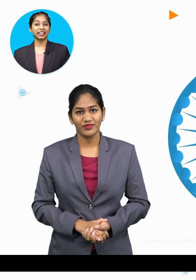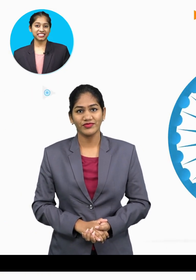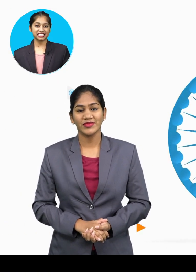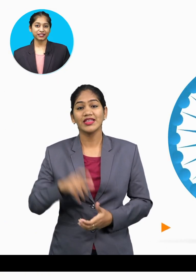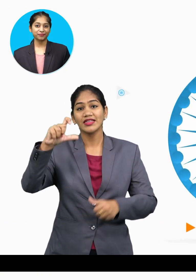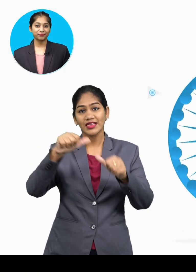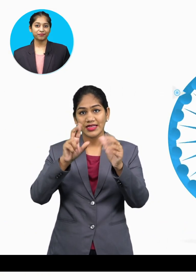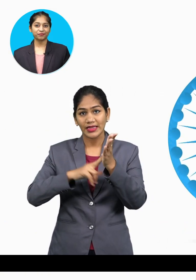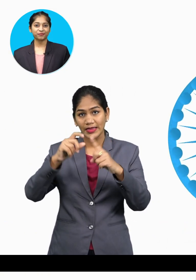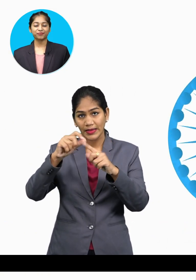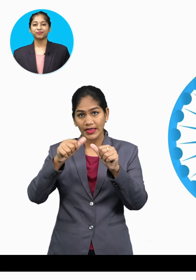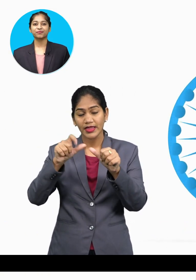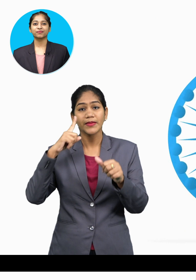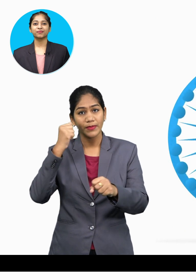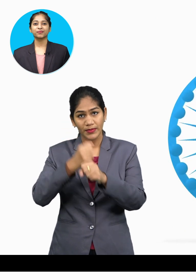Campaigns.